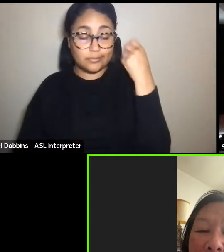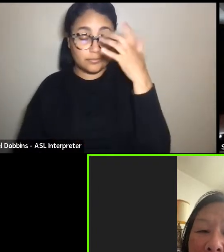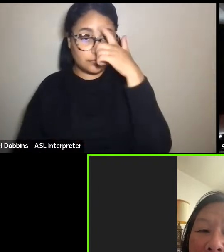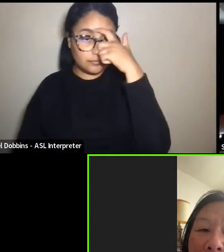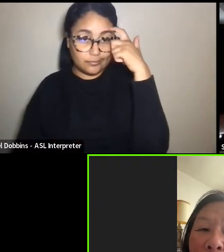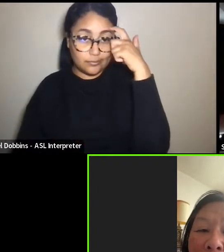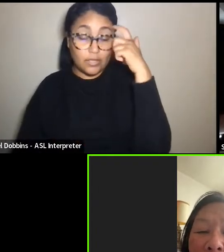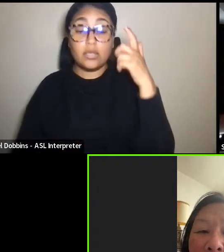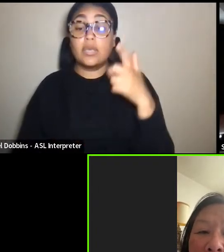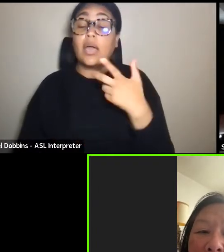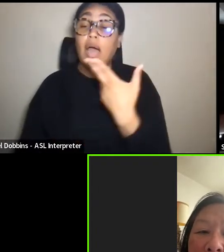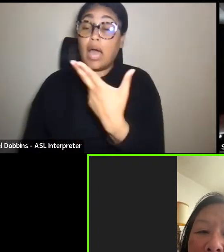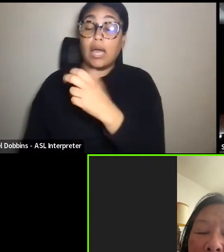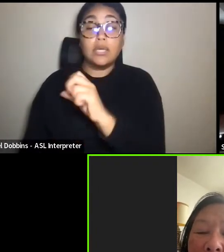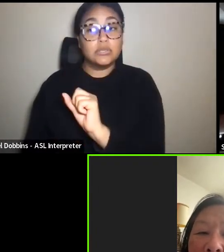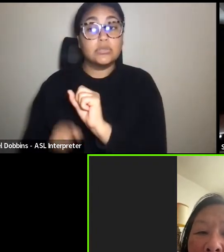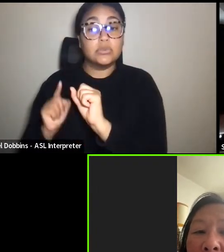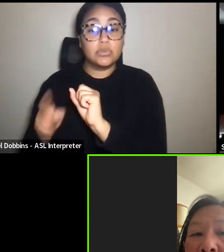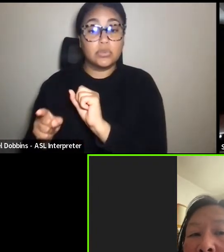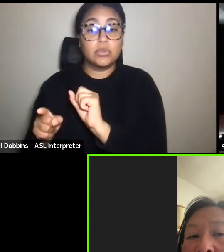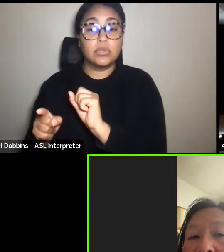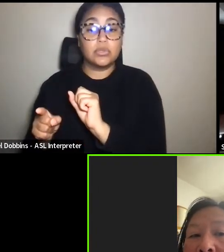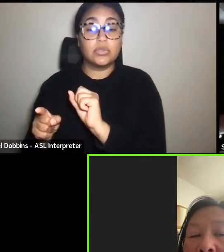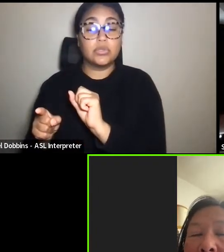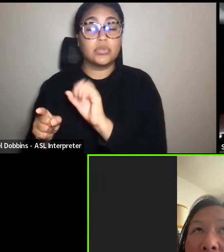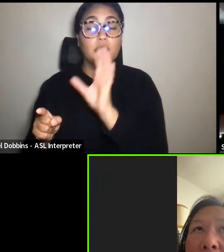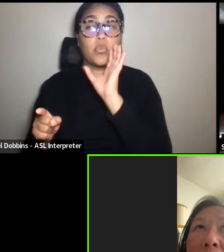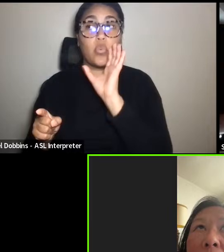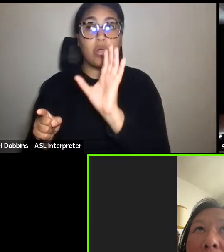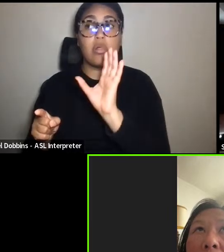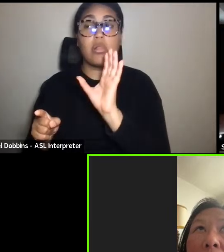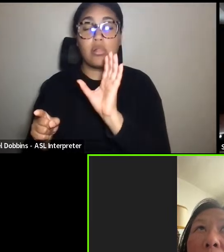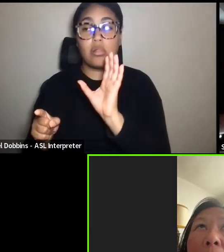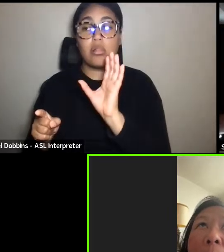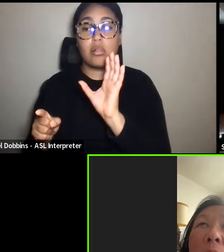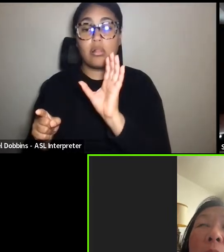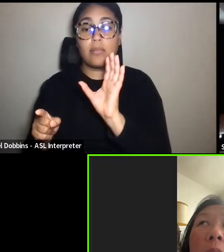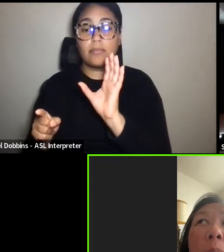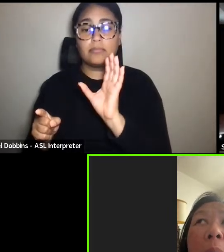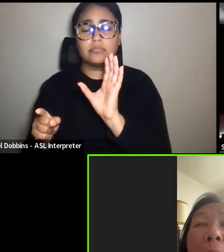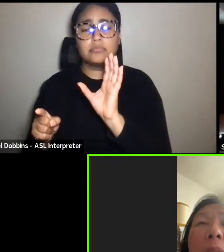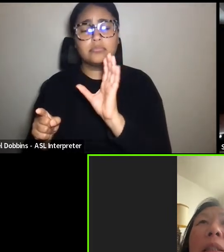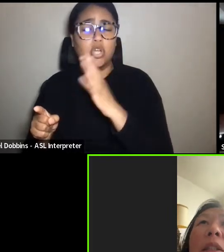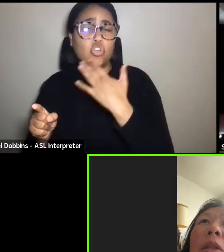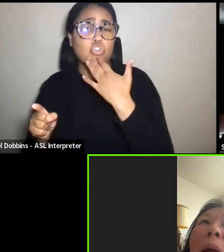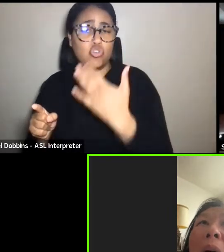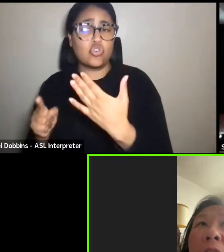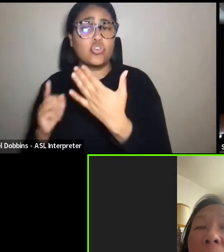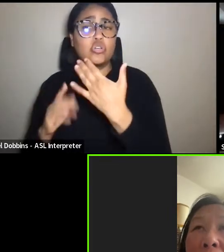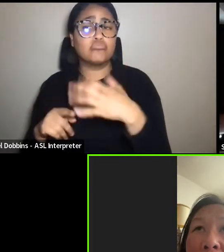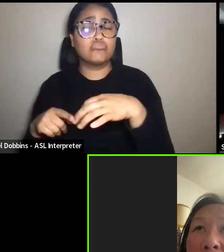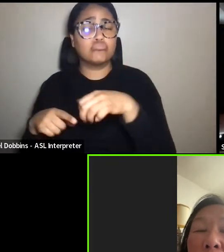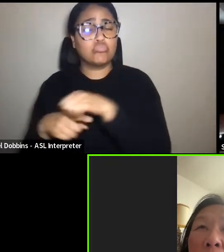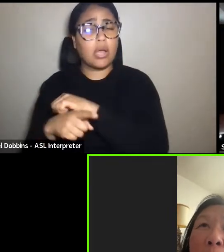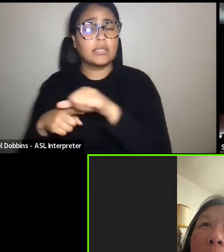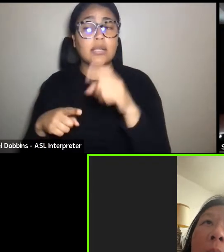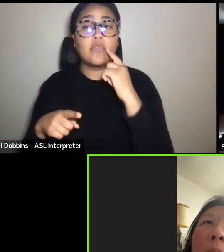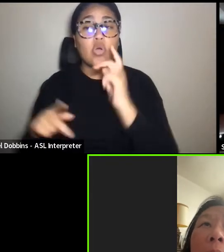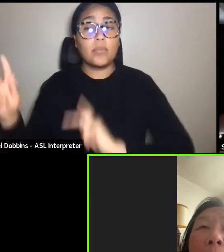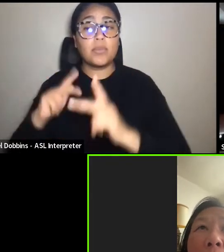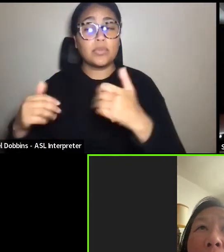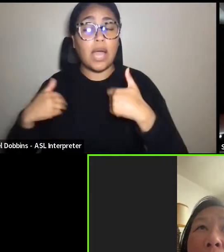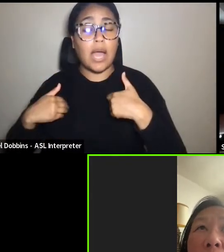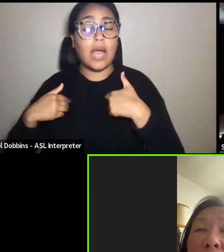I think in the high school level, it would be a practical practice to have everyone have a